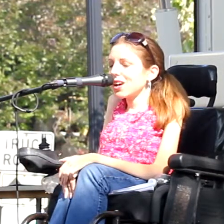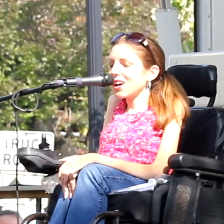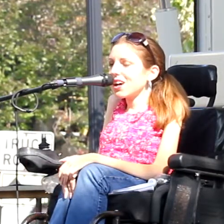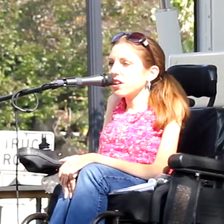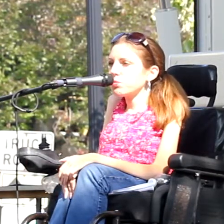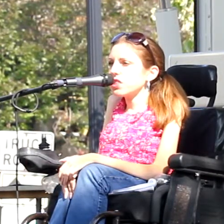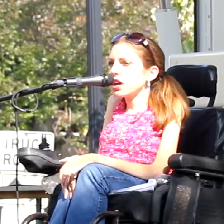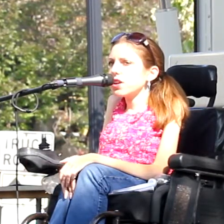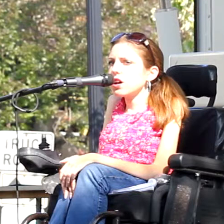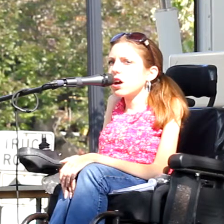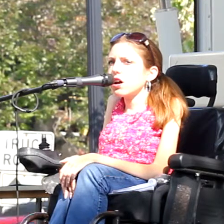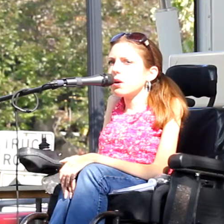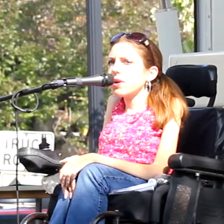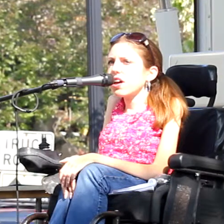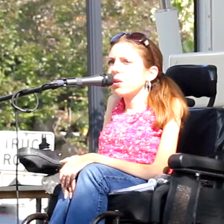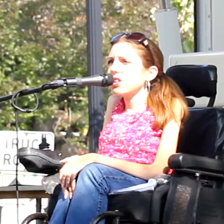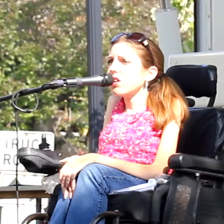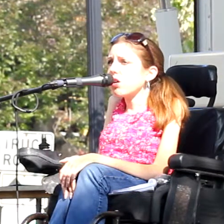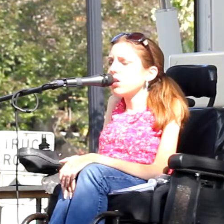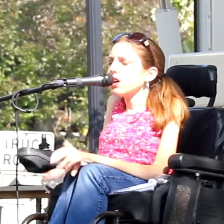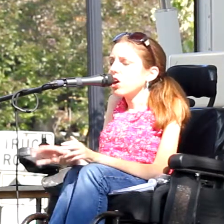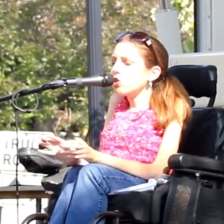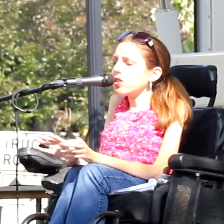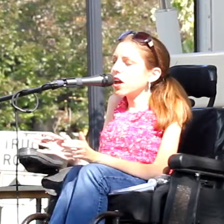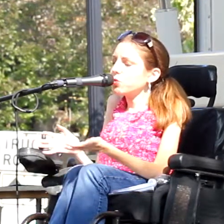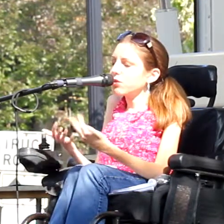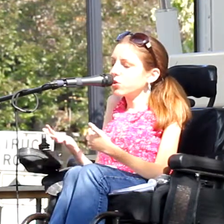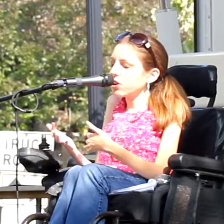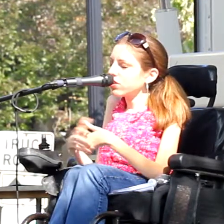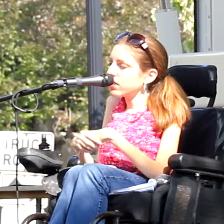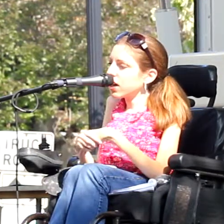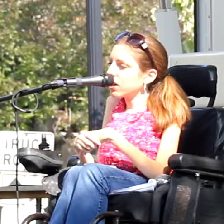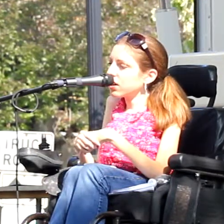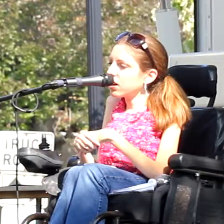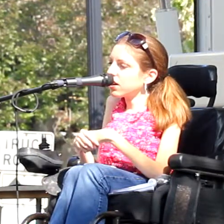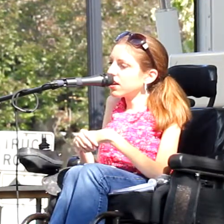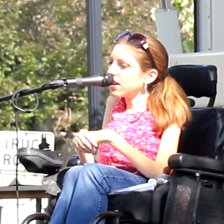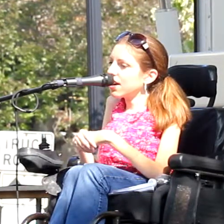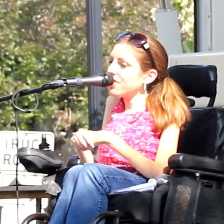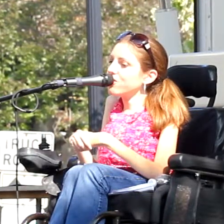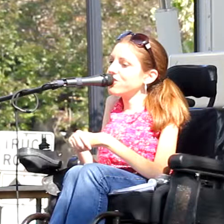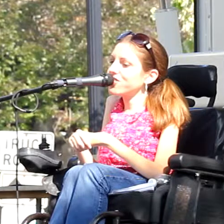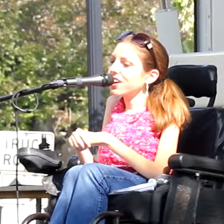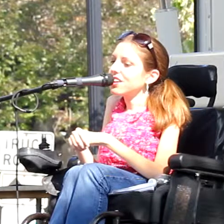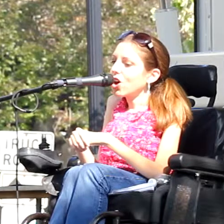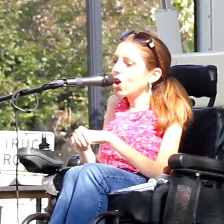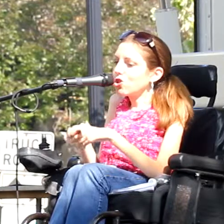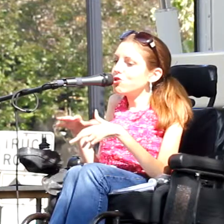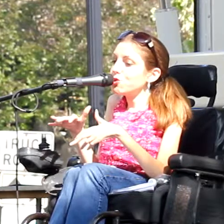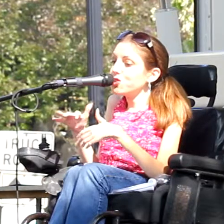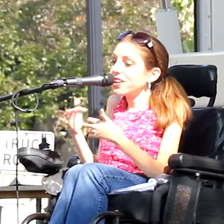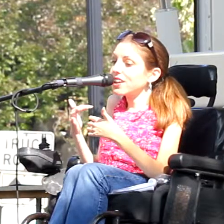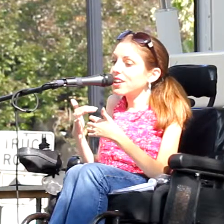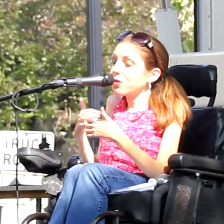going? I'd like to be in the Navy. And they were like, oh, okay. So they asked me a few questions, and then she said,